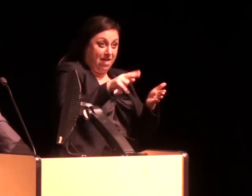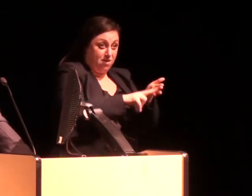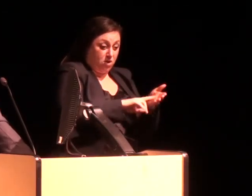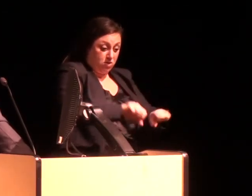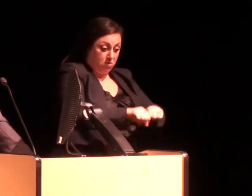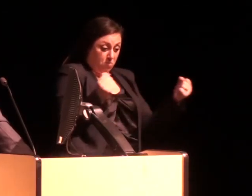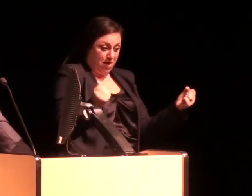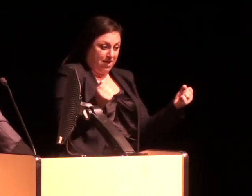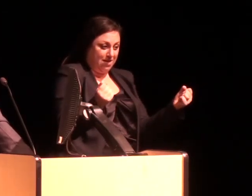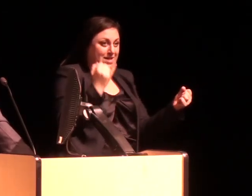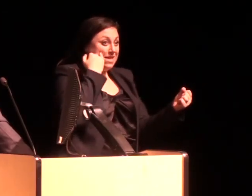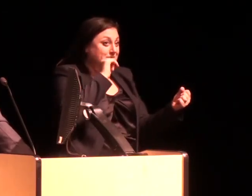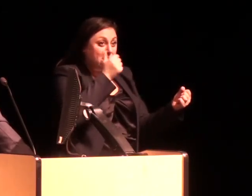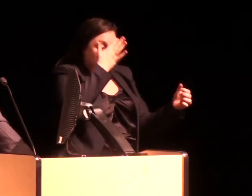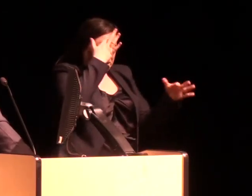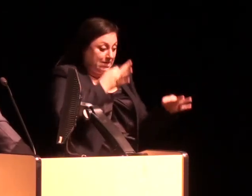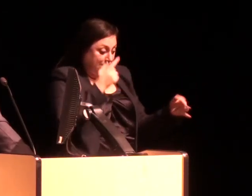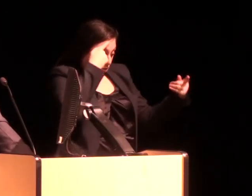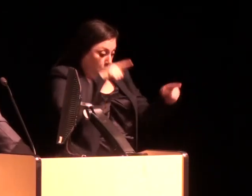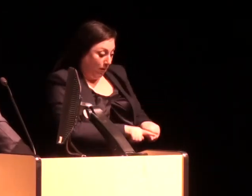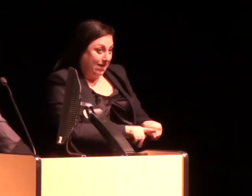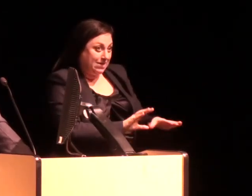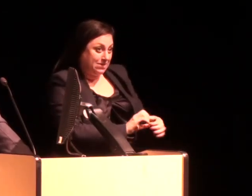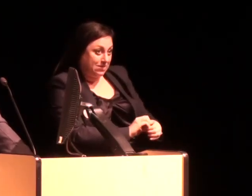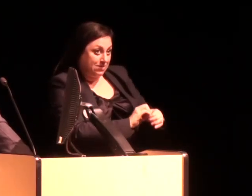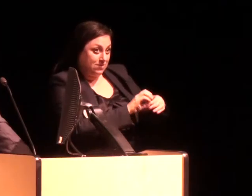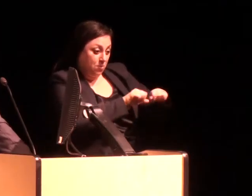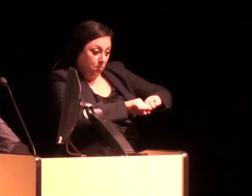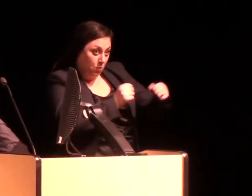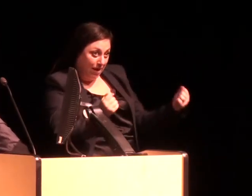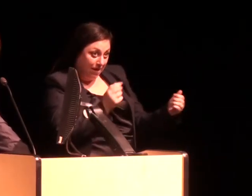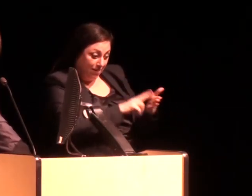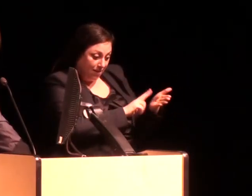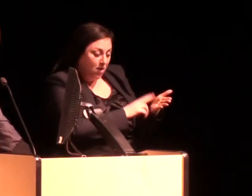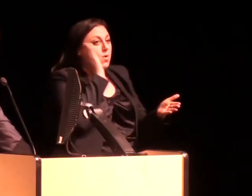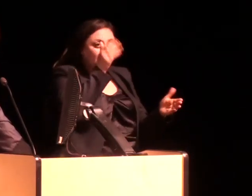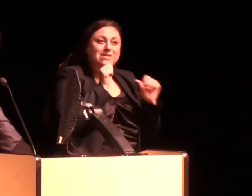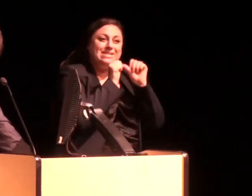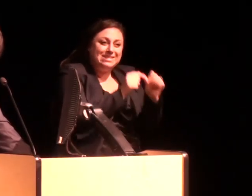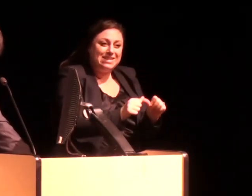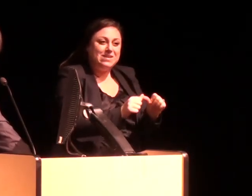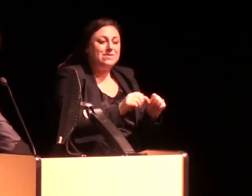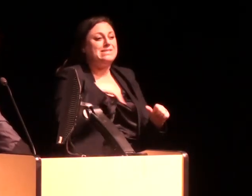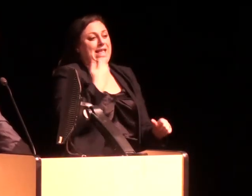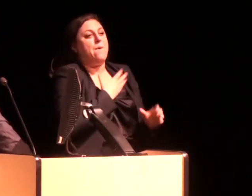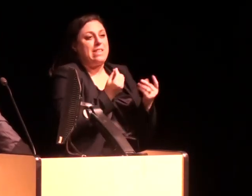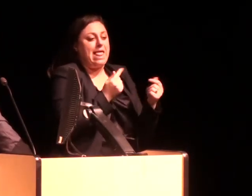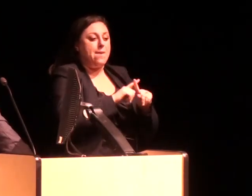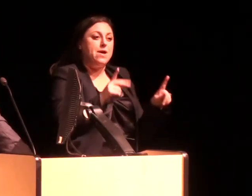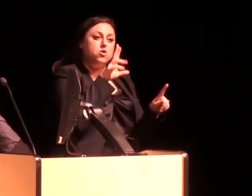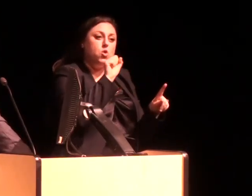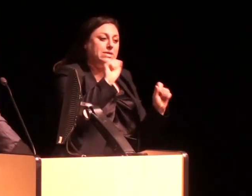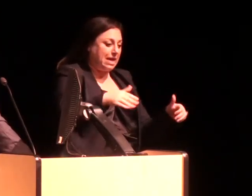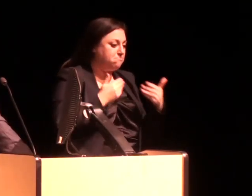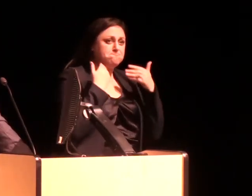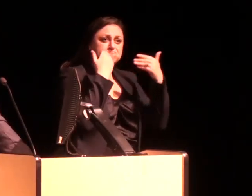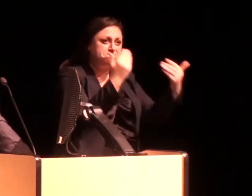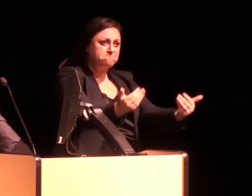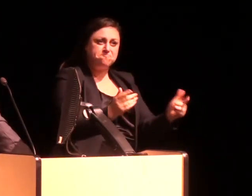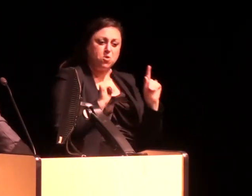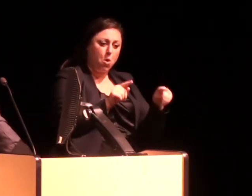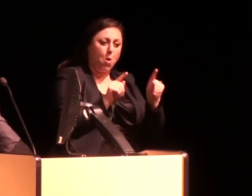be there in Guantanamo. And we want that territory back. It's our land. By the way,